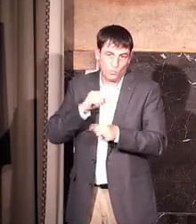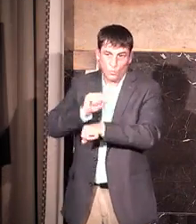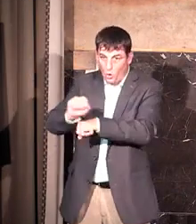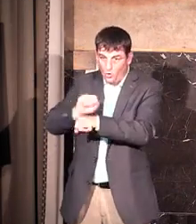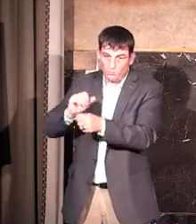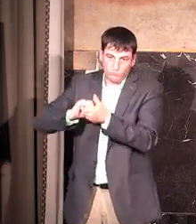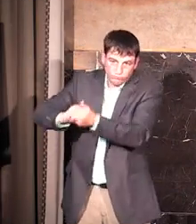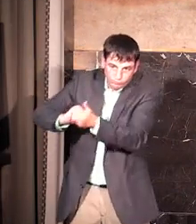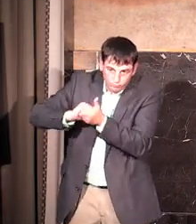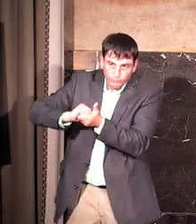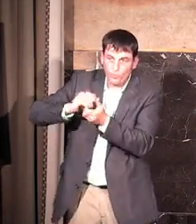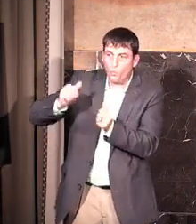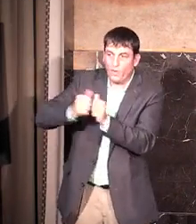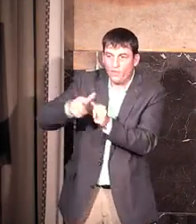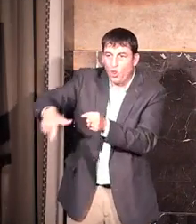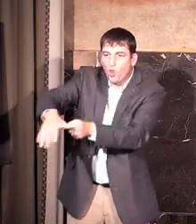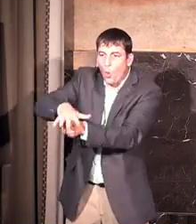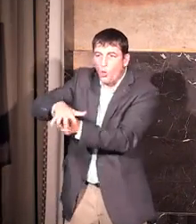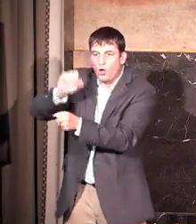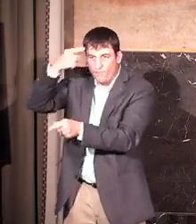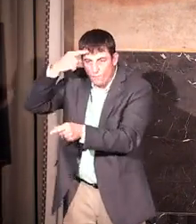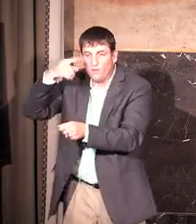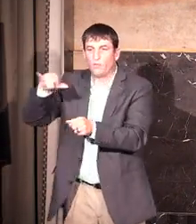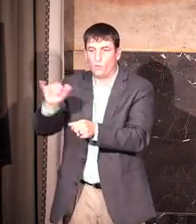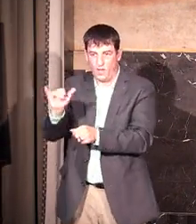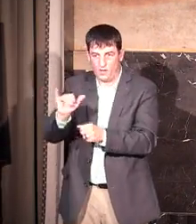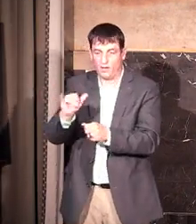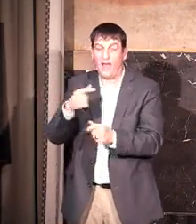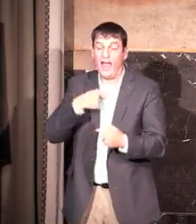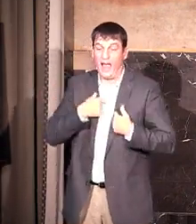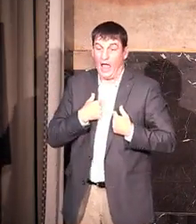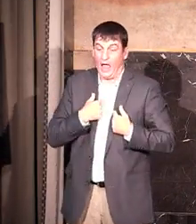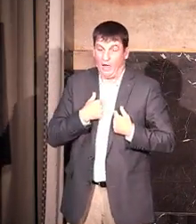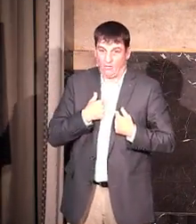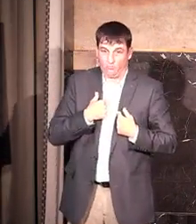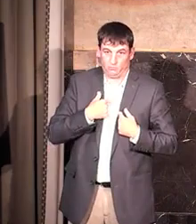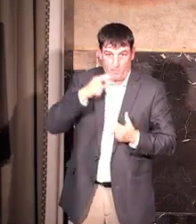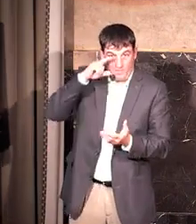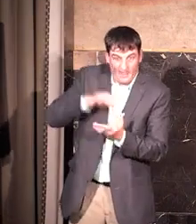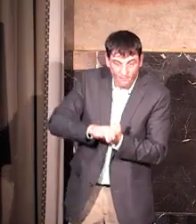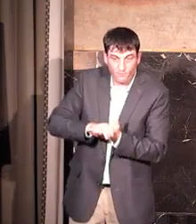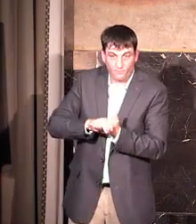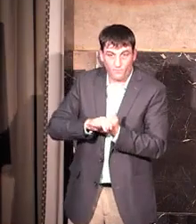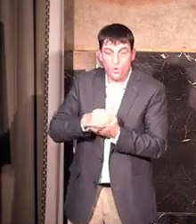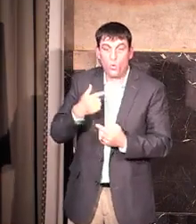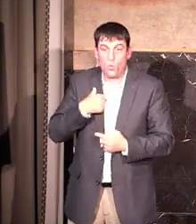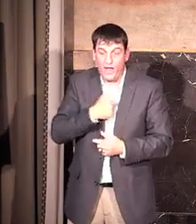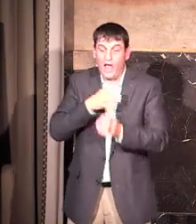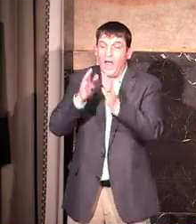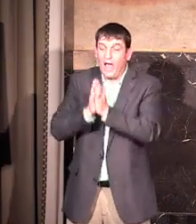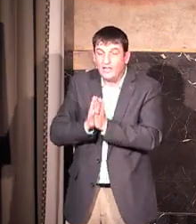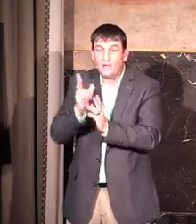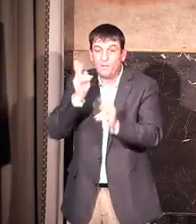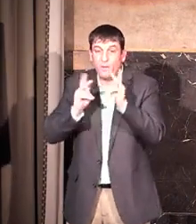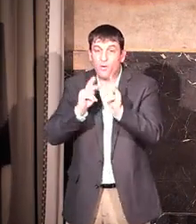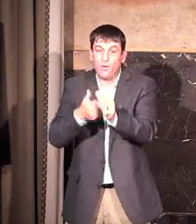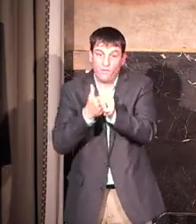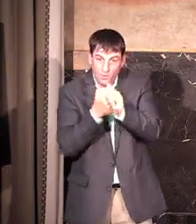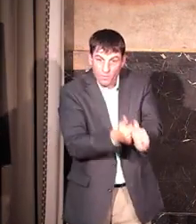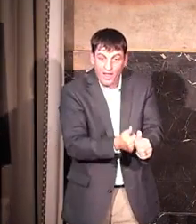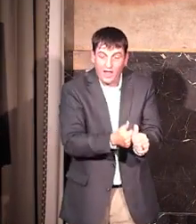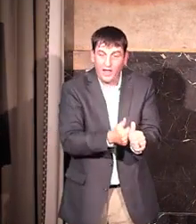well. But I still believe that we're asking people to comply. There's a very good